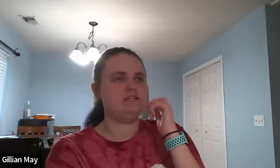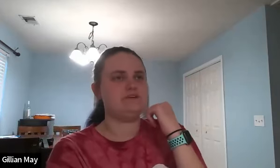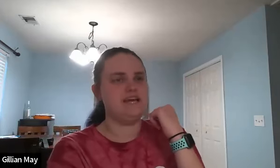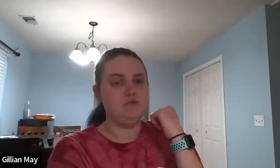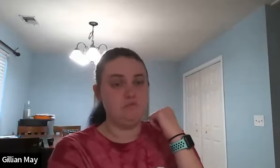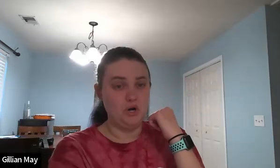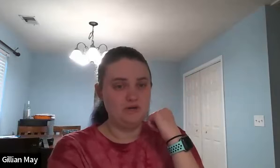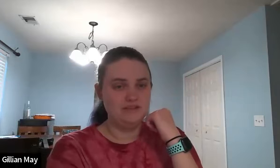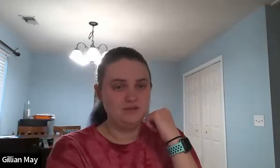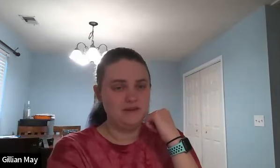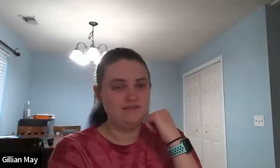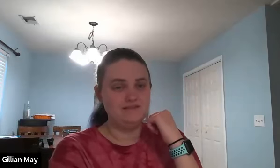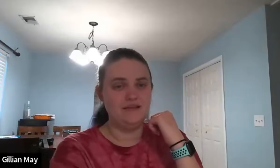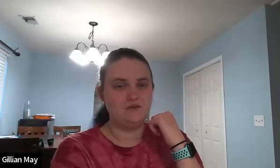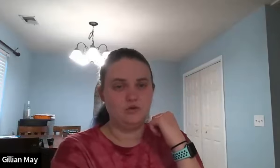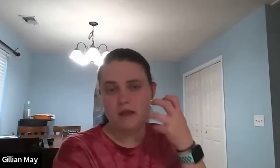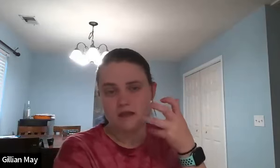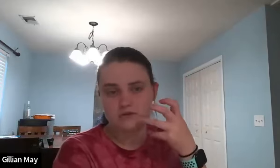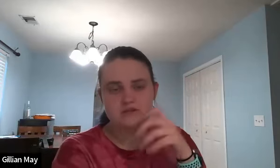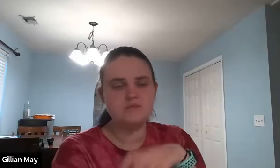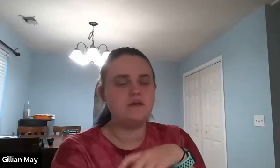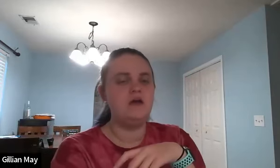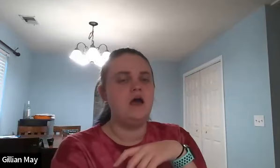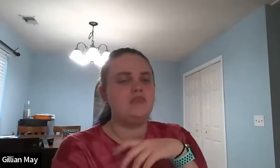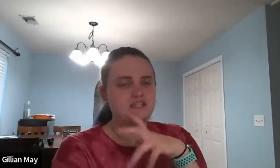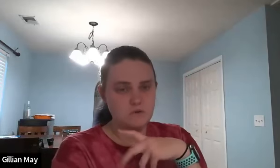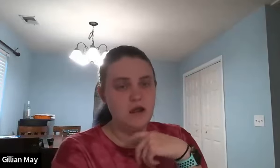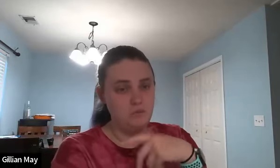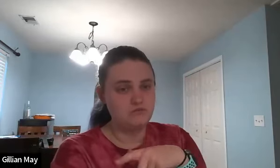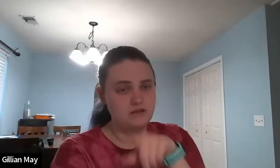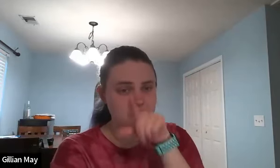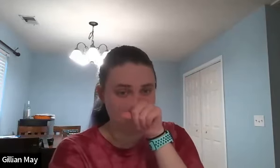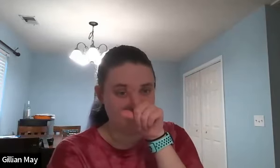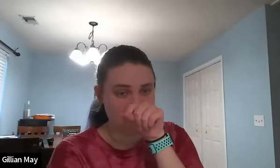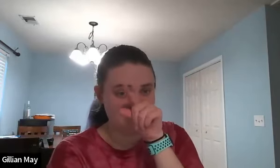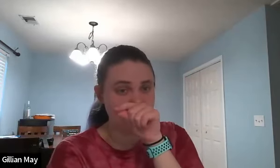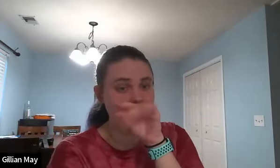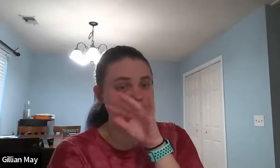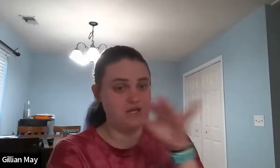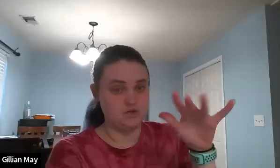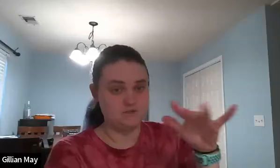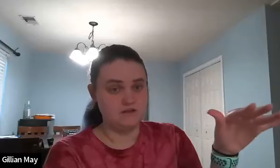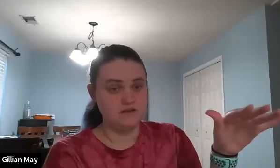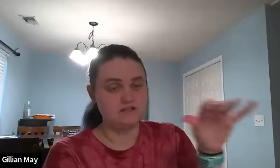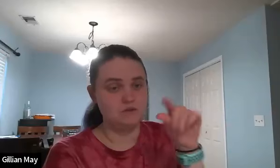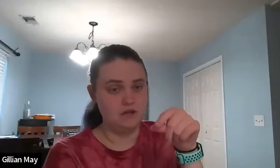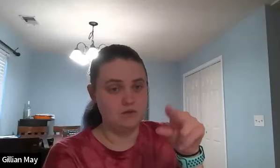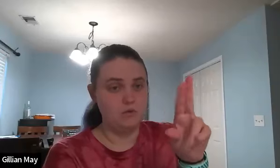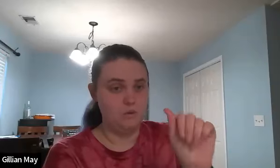different type of bird, like you've ate like quail or something, that's where I would recommend doing this, but then finger spelling it. So like